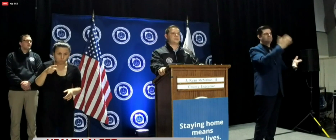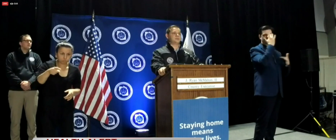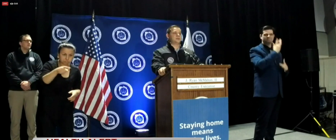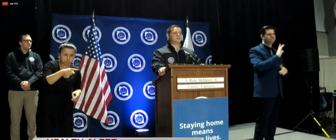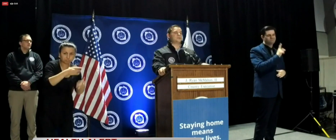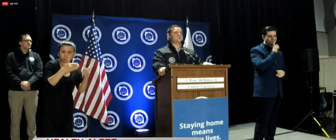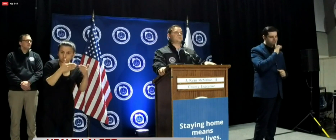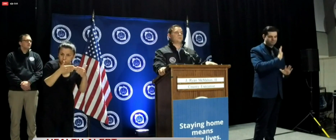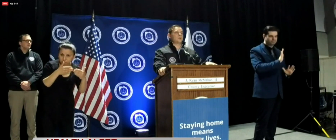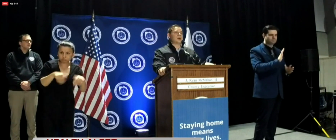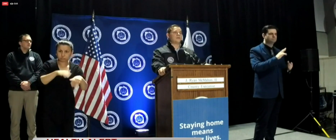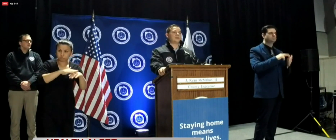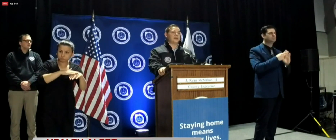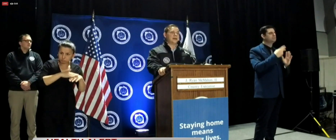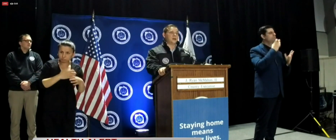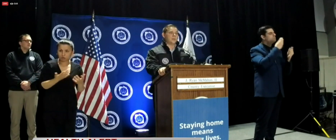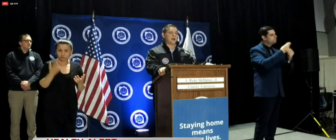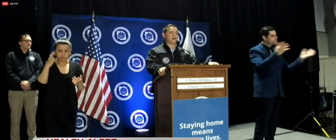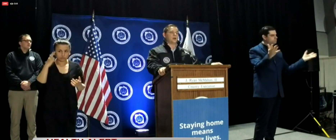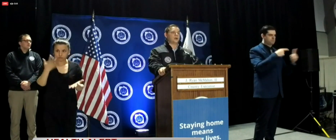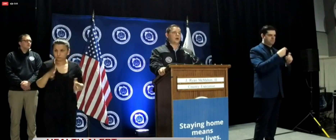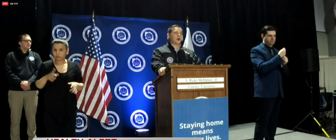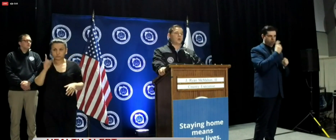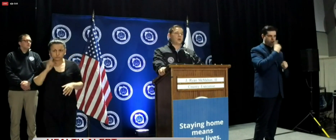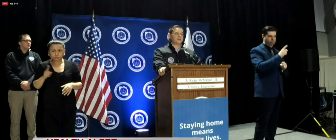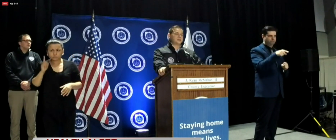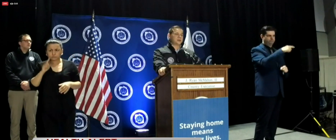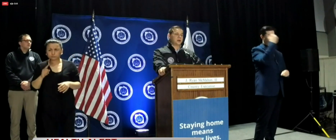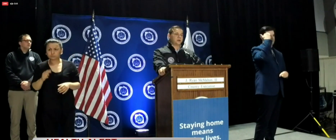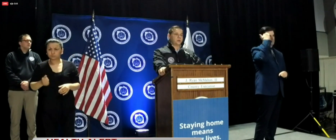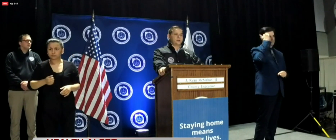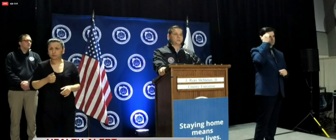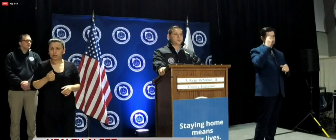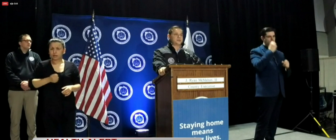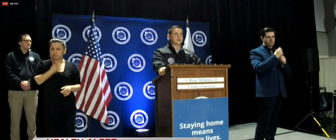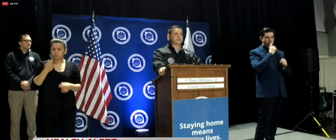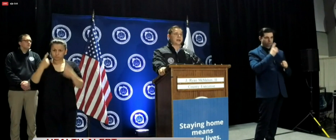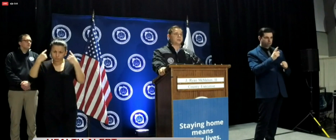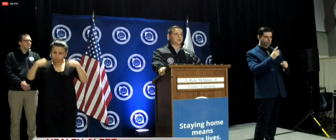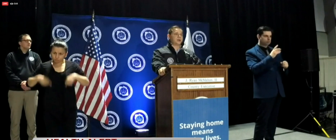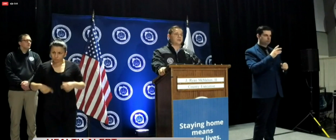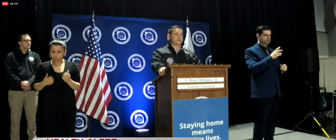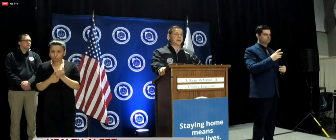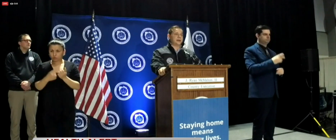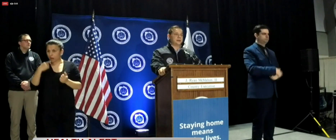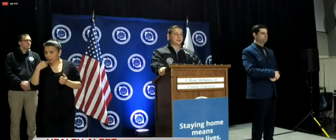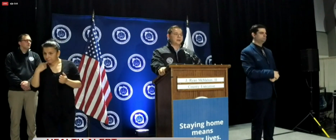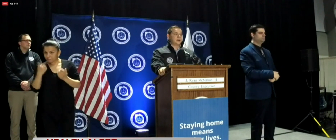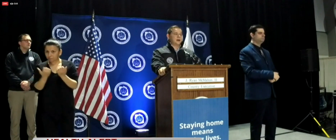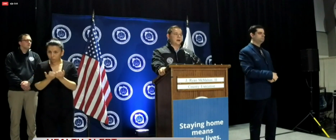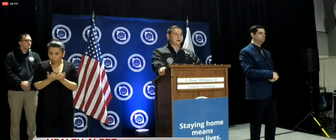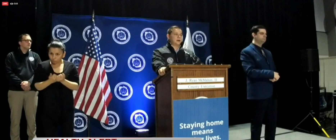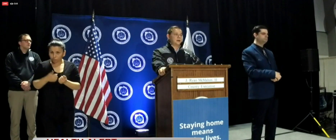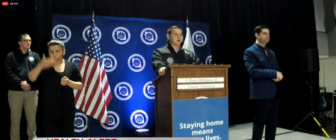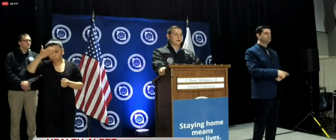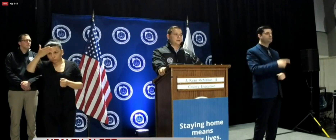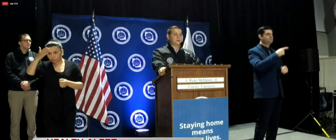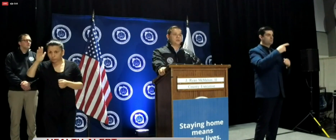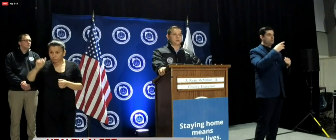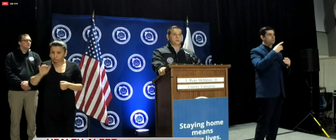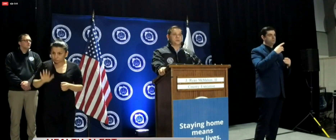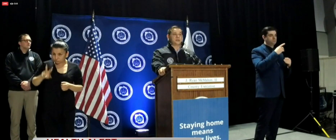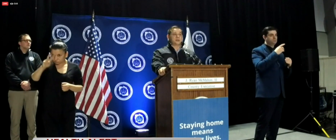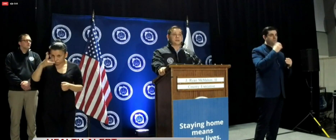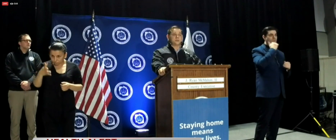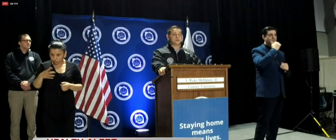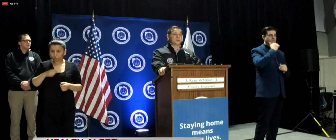of your symptoms every day, no matter what the scenario is. Please take your temperature every day. And if you have